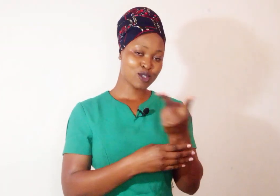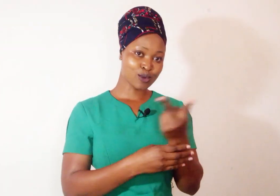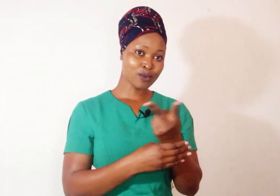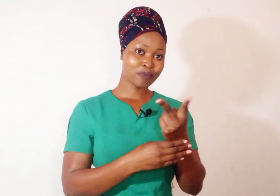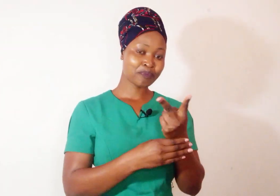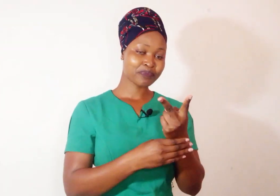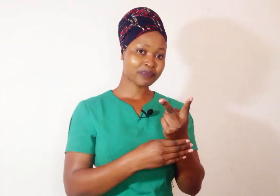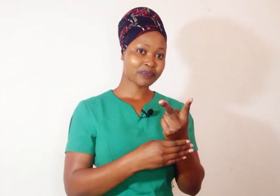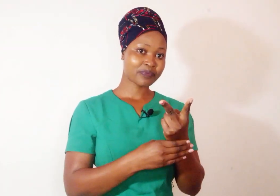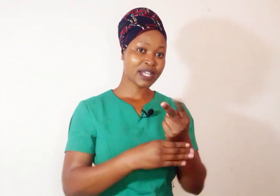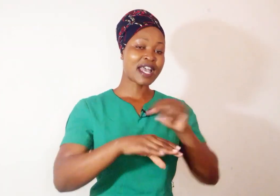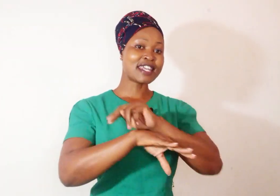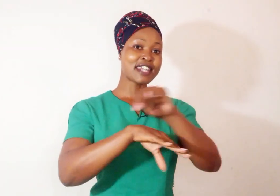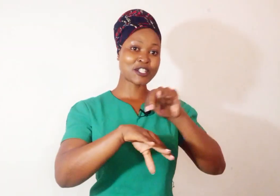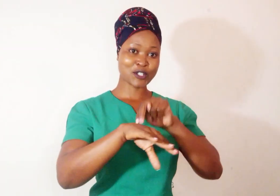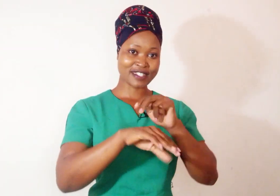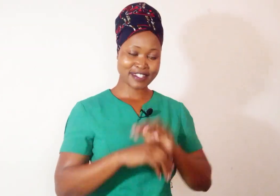two nations.